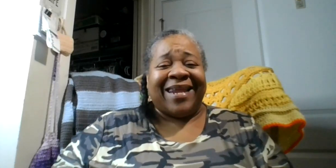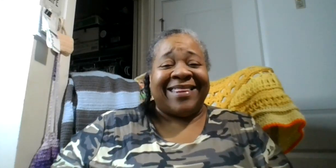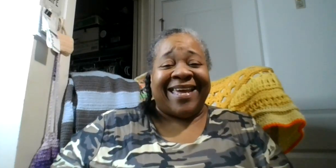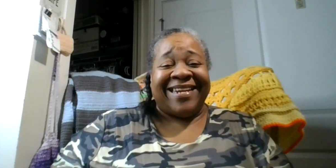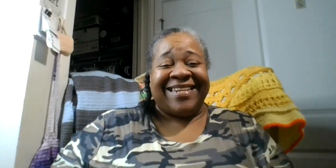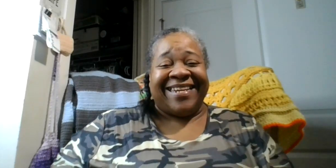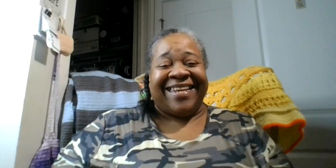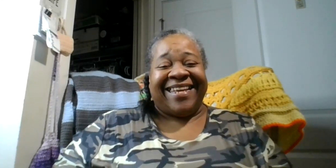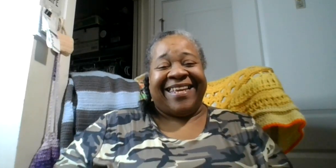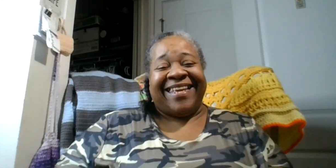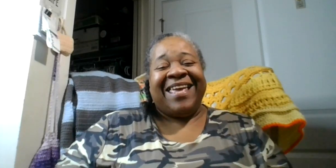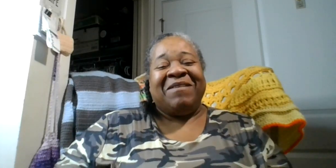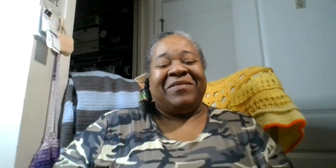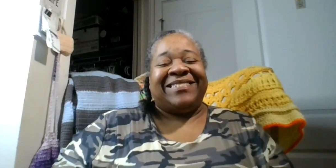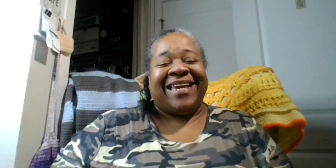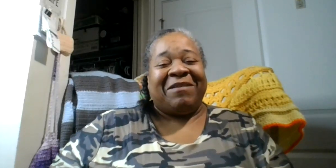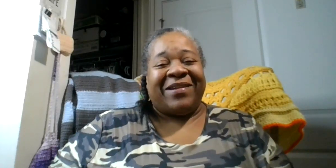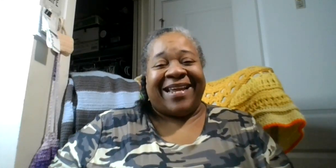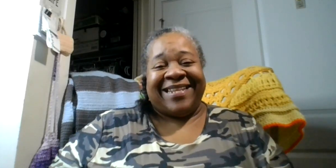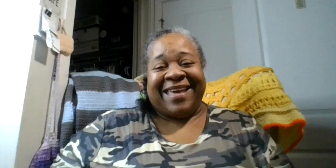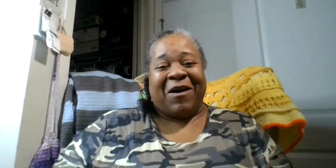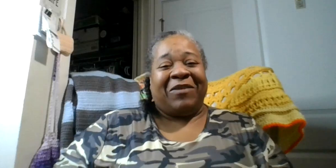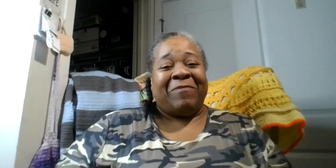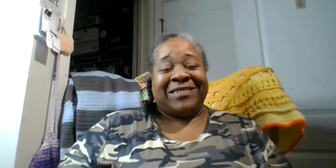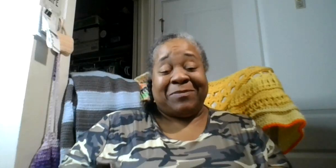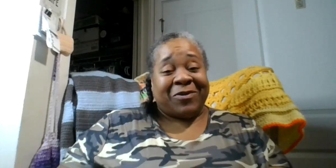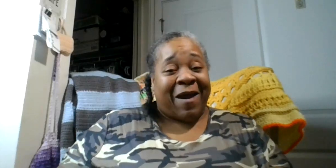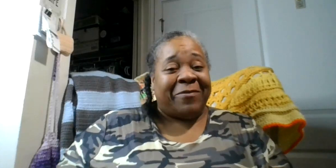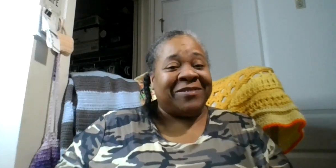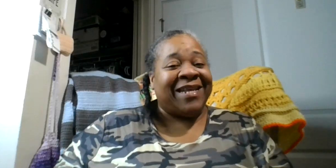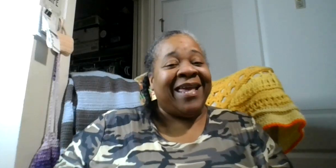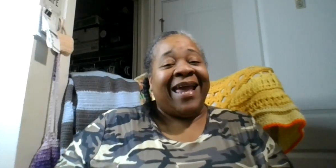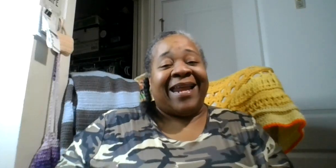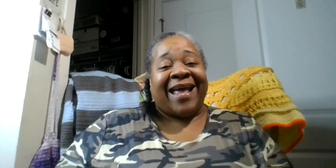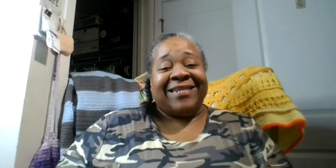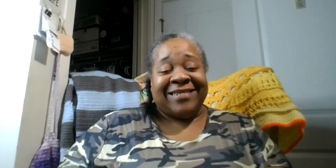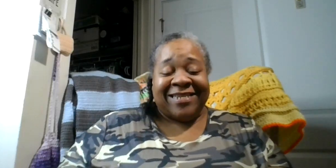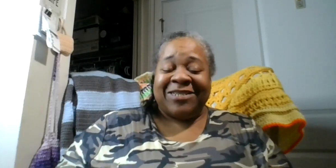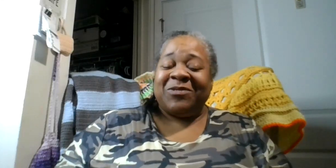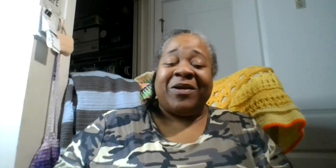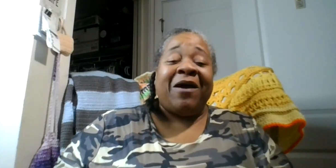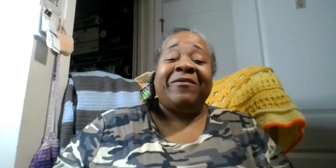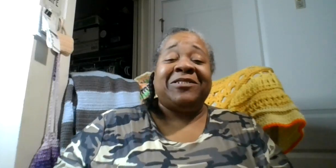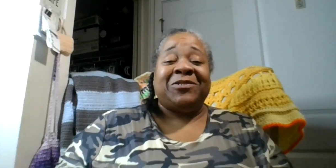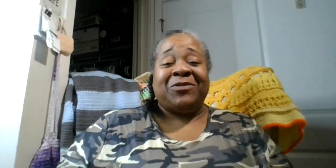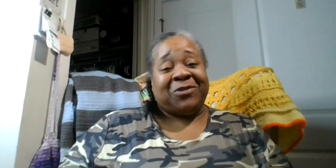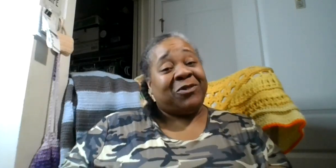that. Once again, I would like to thank all of my subscribers. And I continue to encourage you to